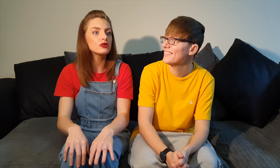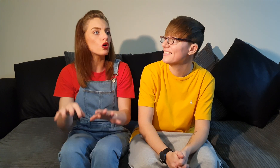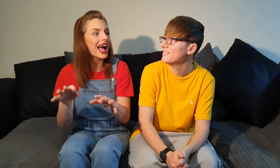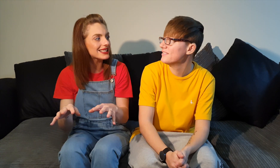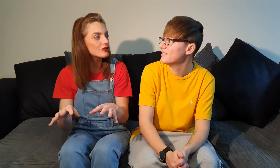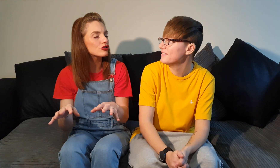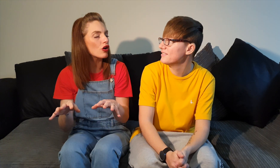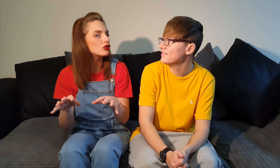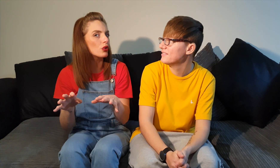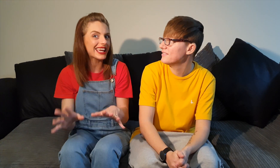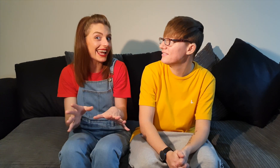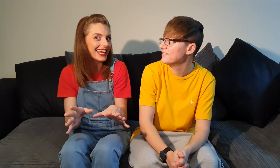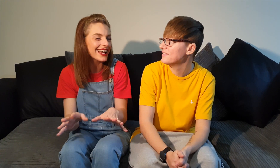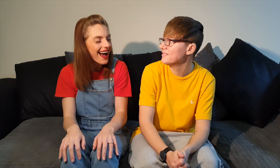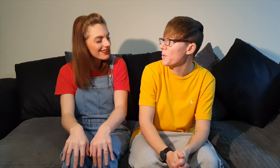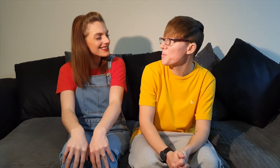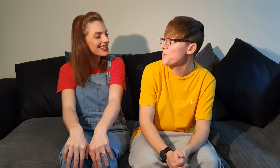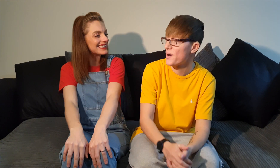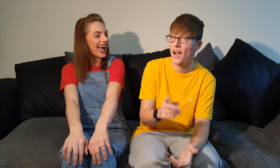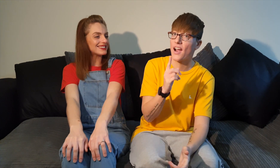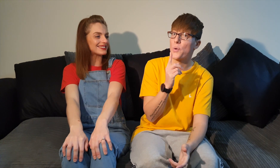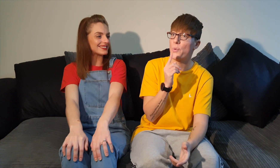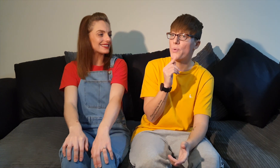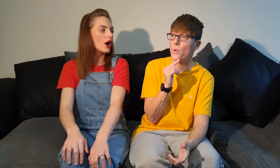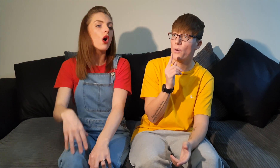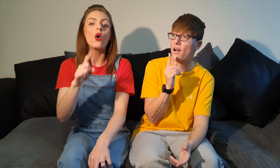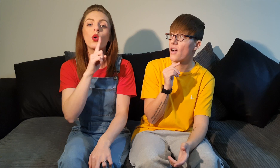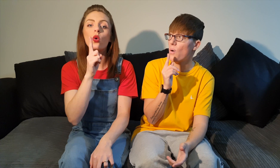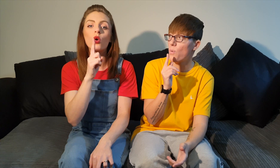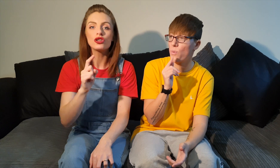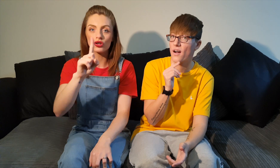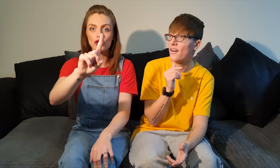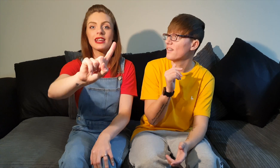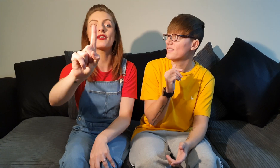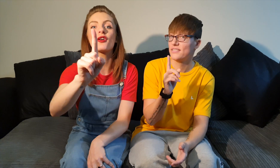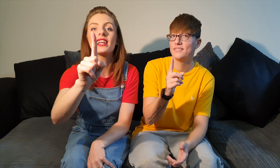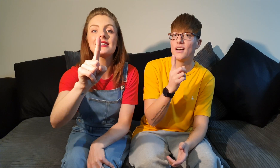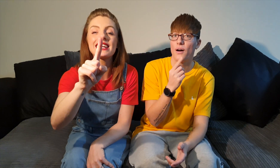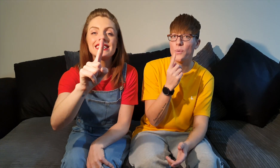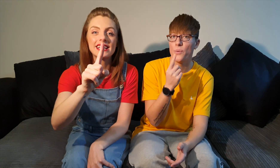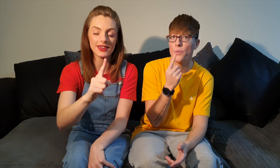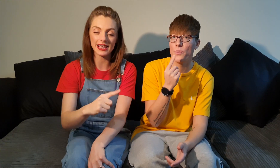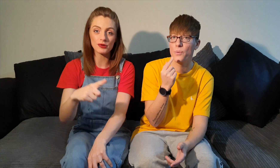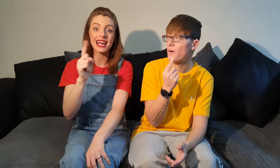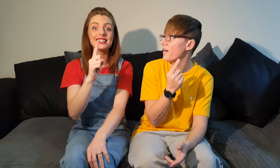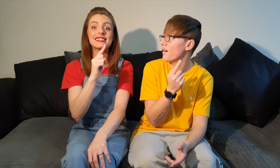your candles on your cake? How do you sign candles? So just like you've got your little index finger, pretend it's a